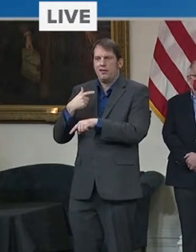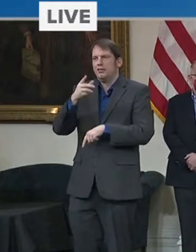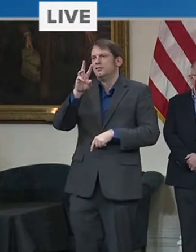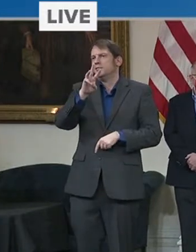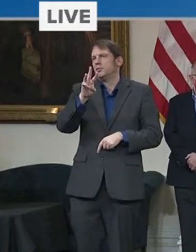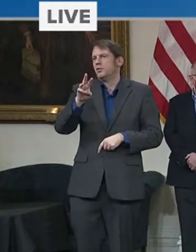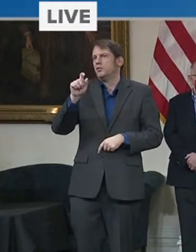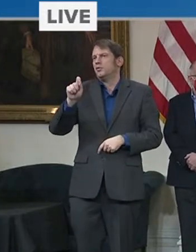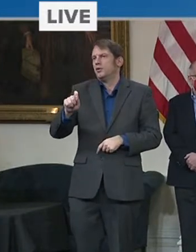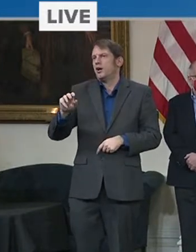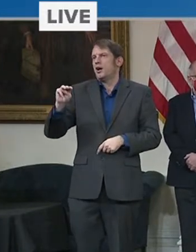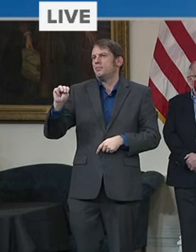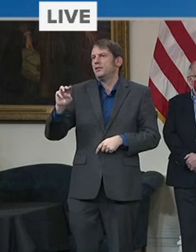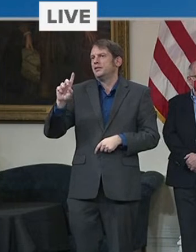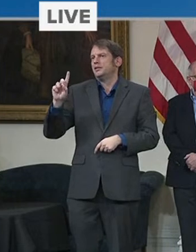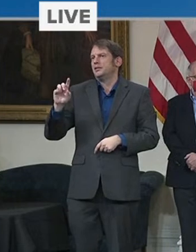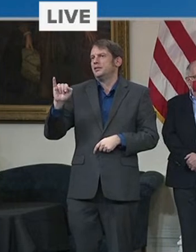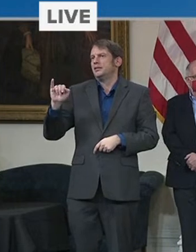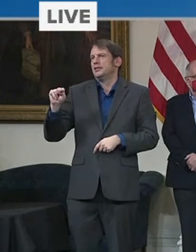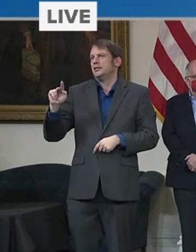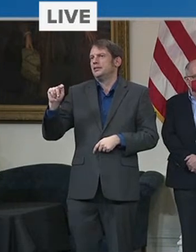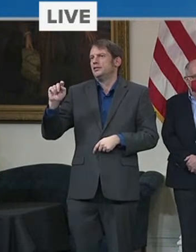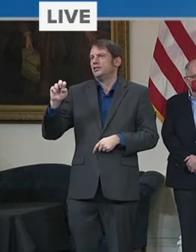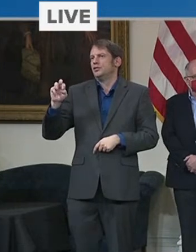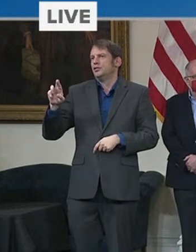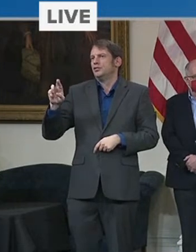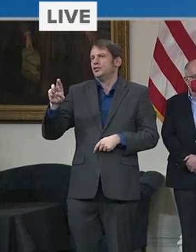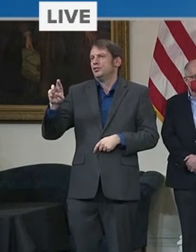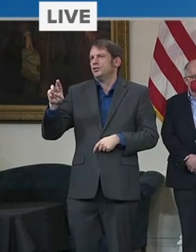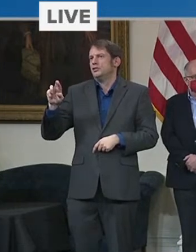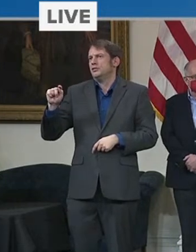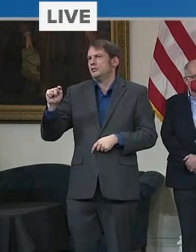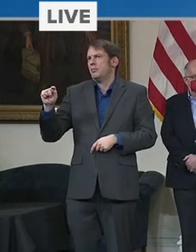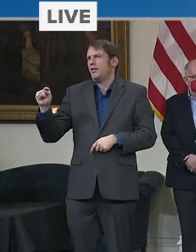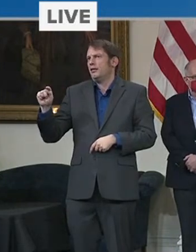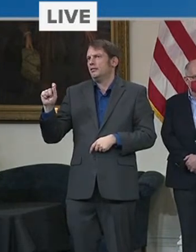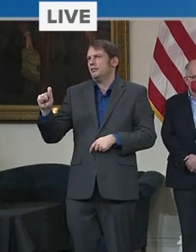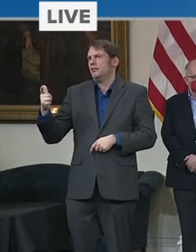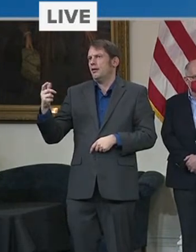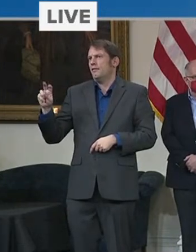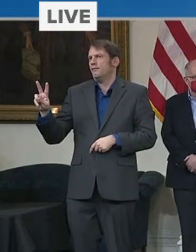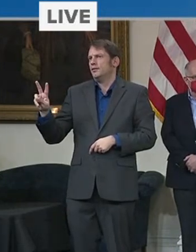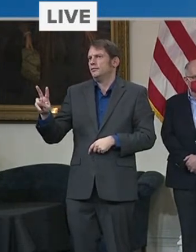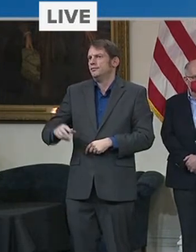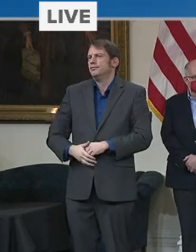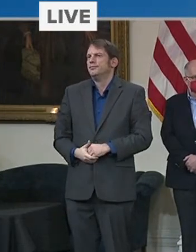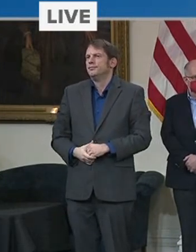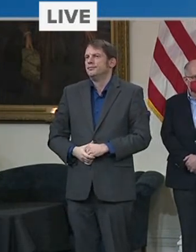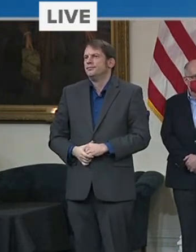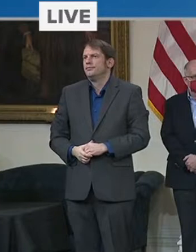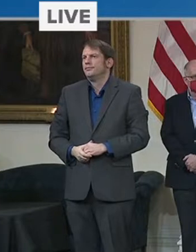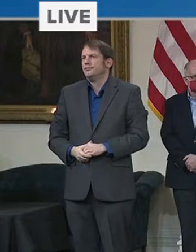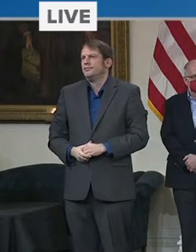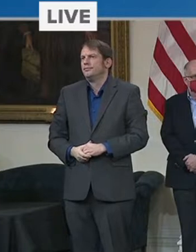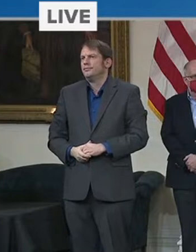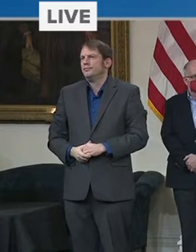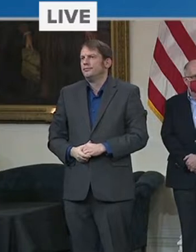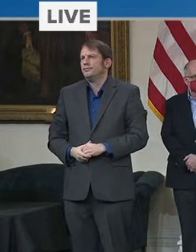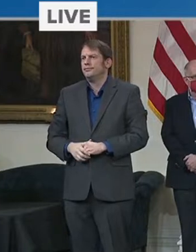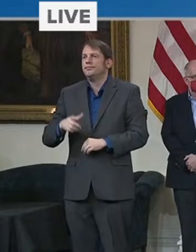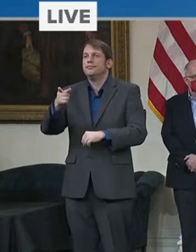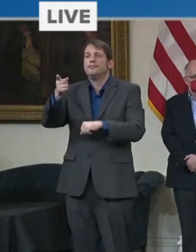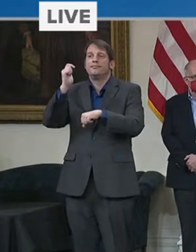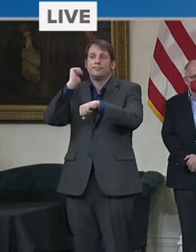www.mdimmunet.org. Let me say in closing, by establishing a robust infrastructure now, while